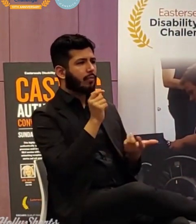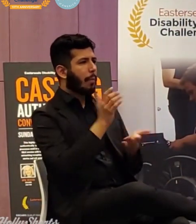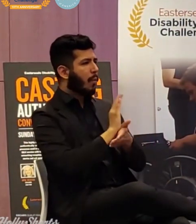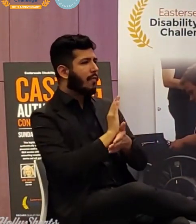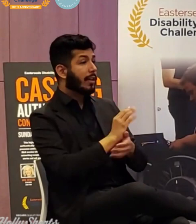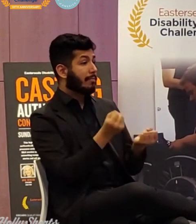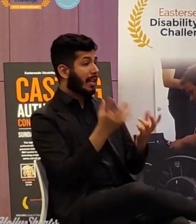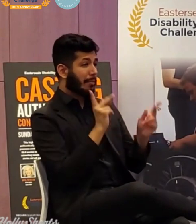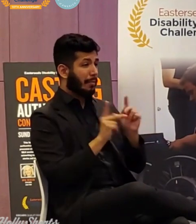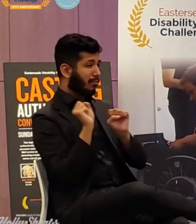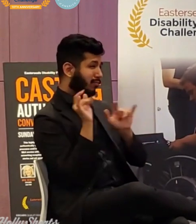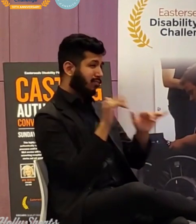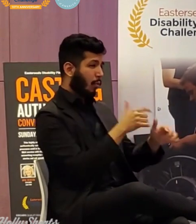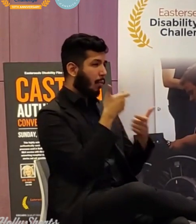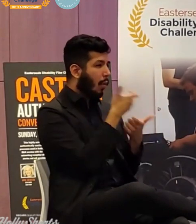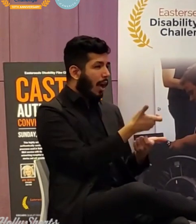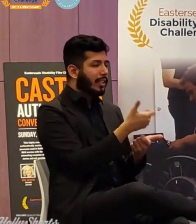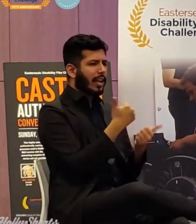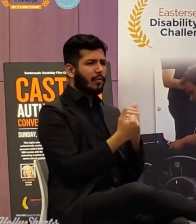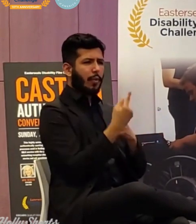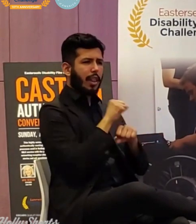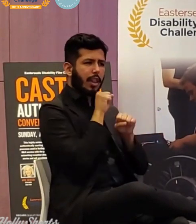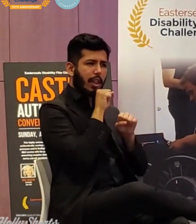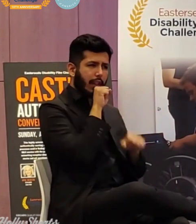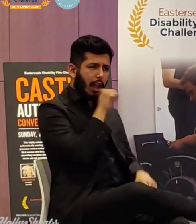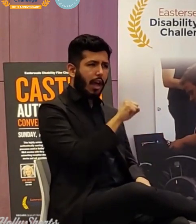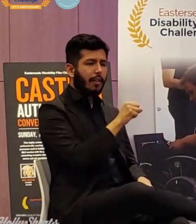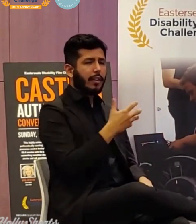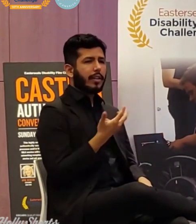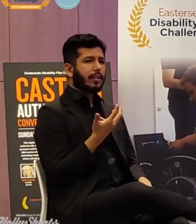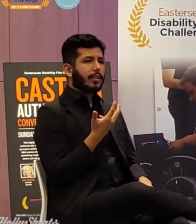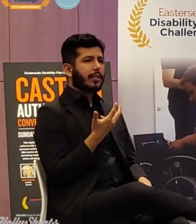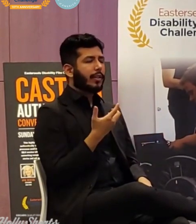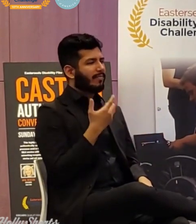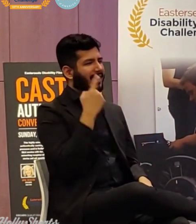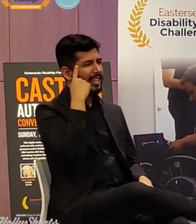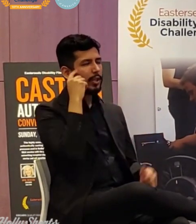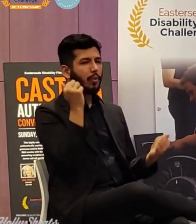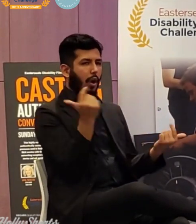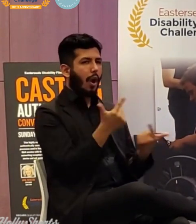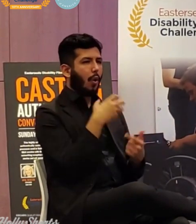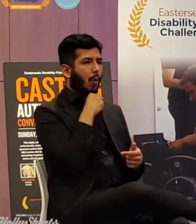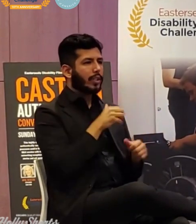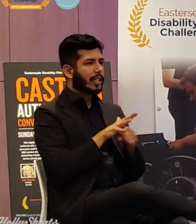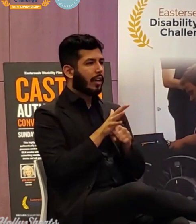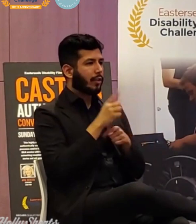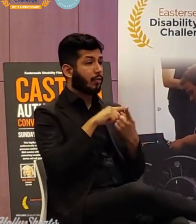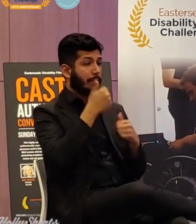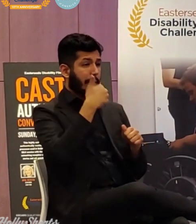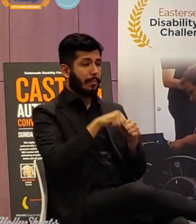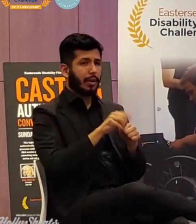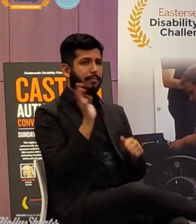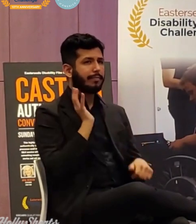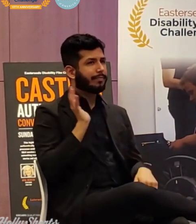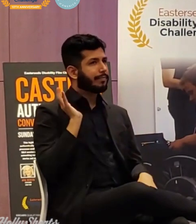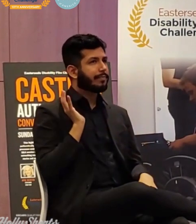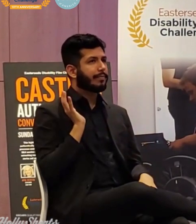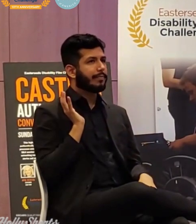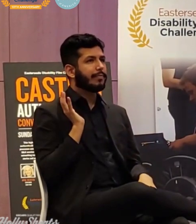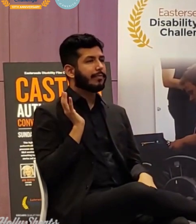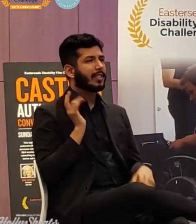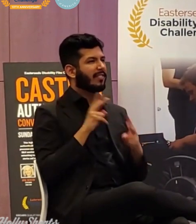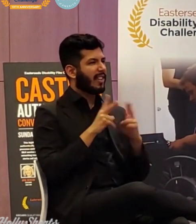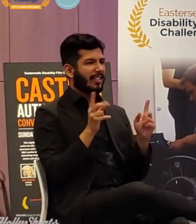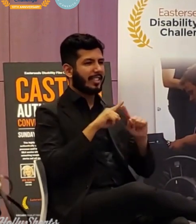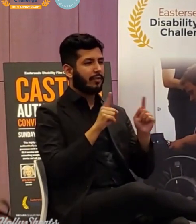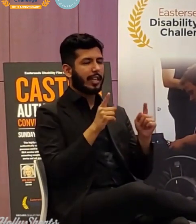watched it and everybody loved it. I mean, I think we've all been doing it long enough to remember a time where, this is a very different experience, but